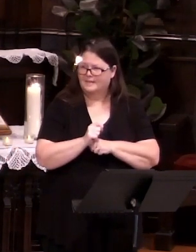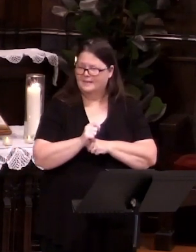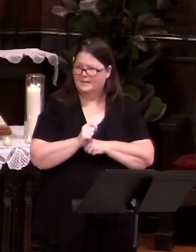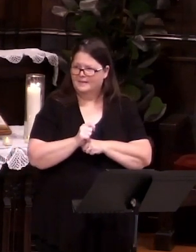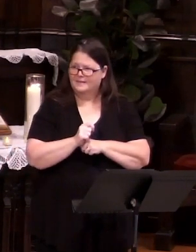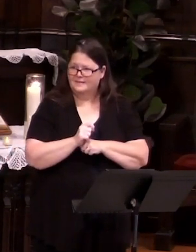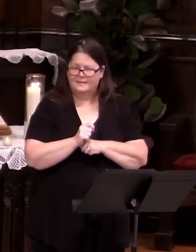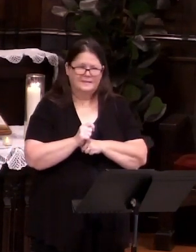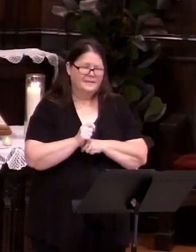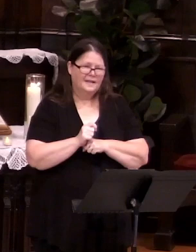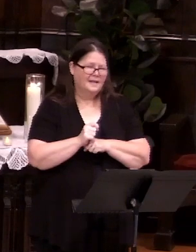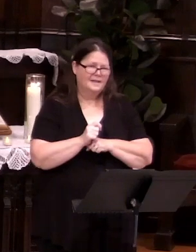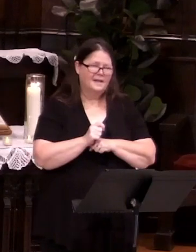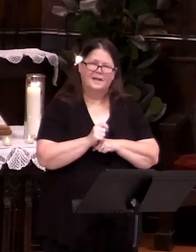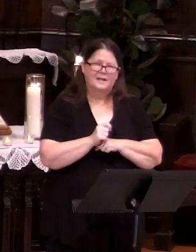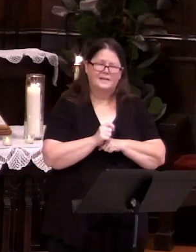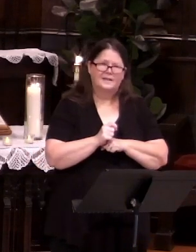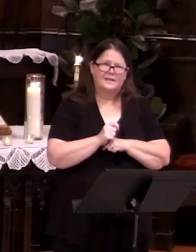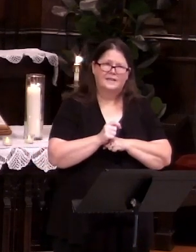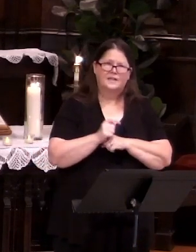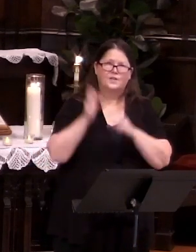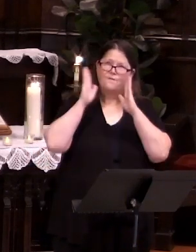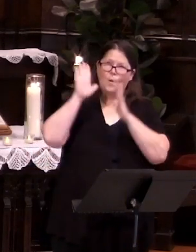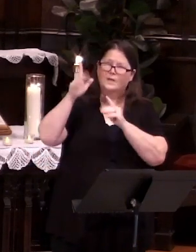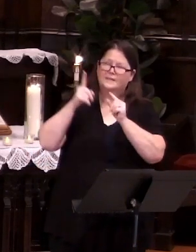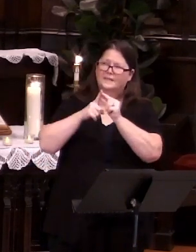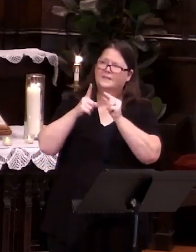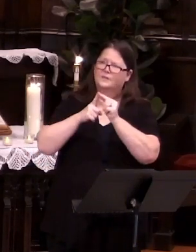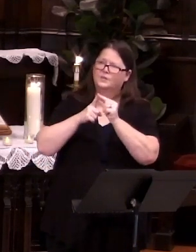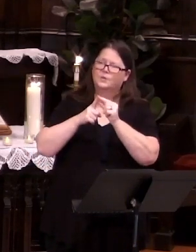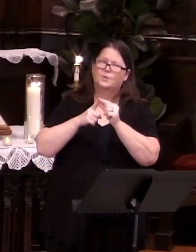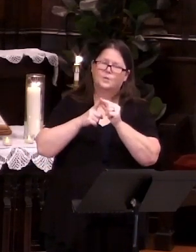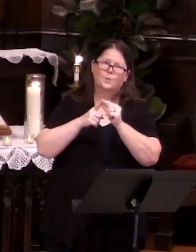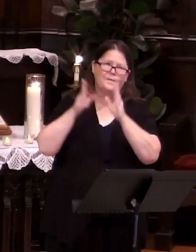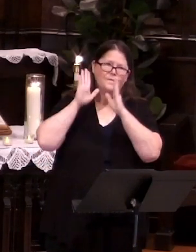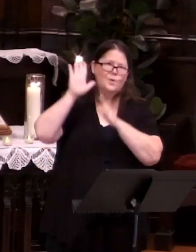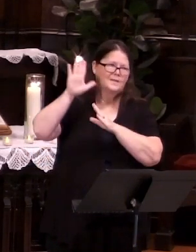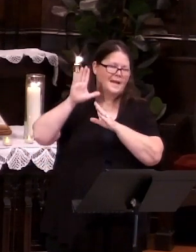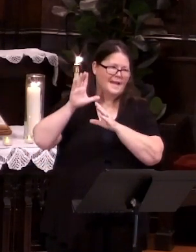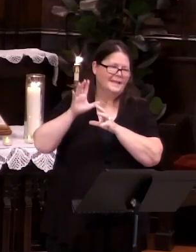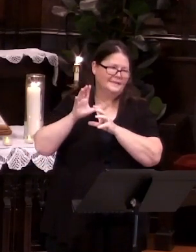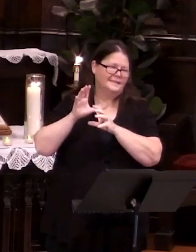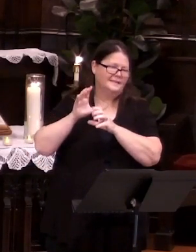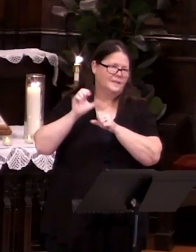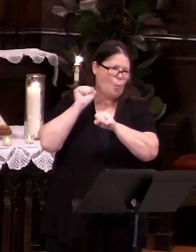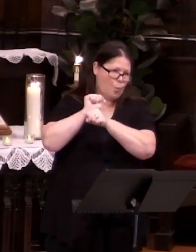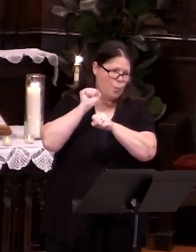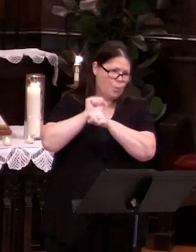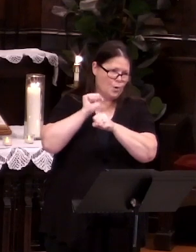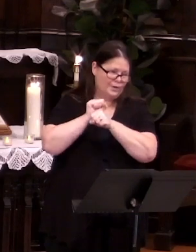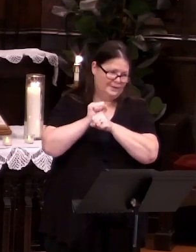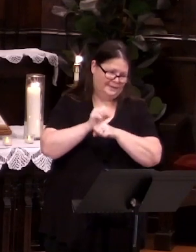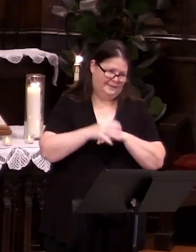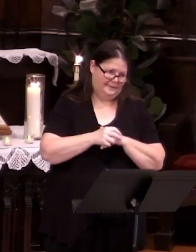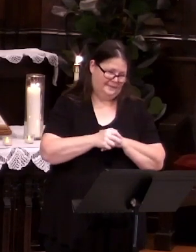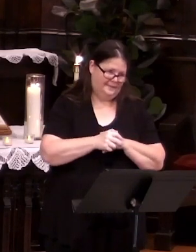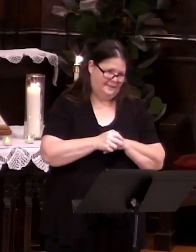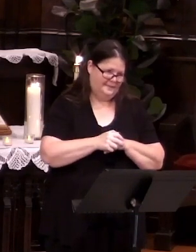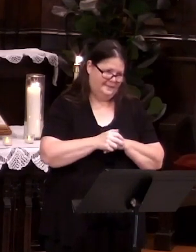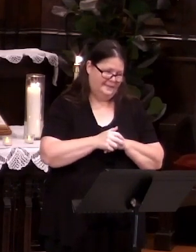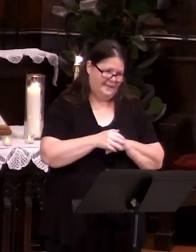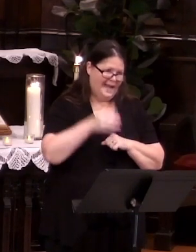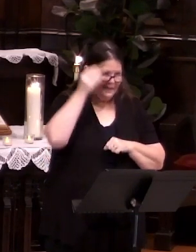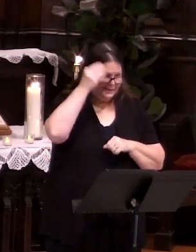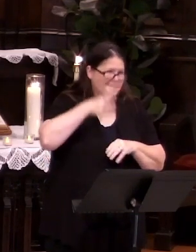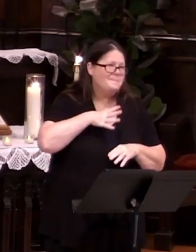on God's words, rather on God's deeds as recorded by men.